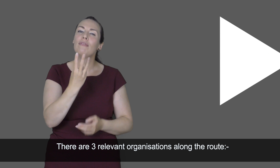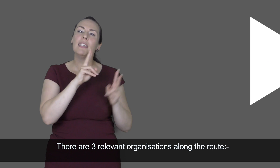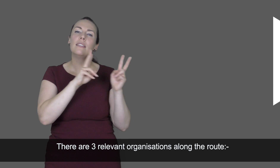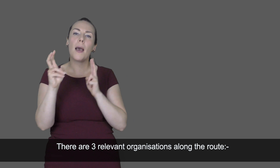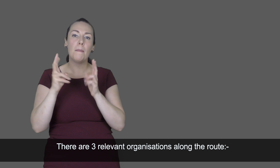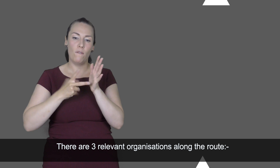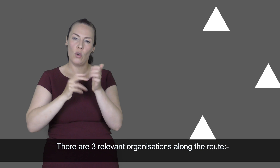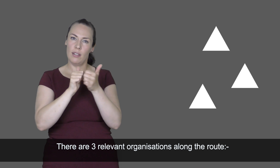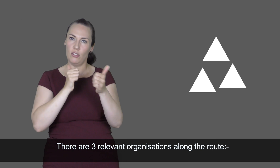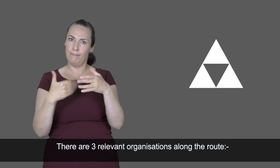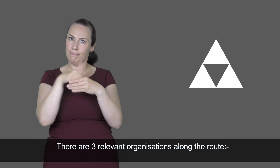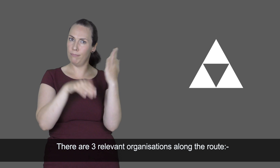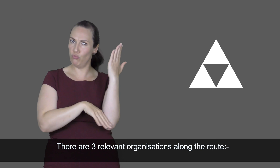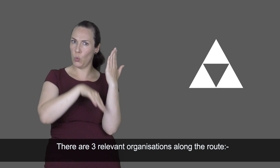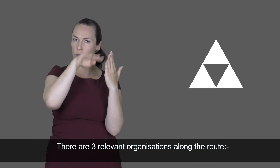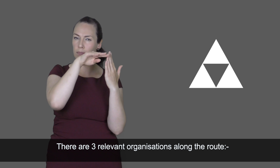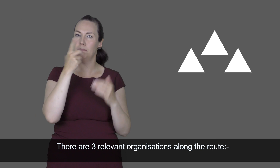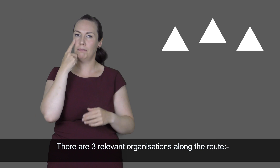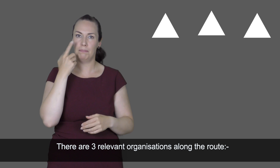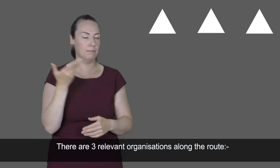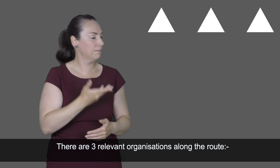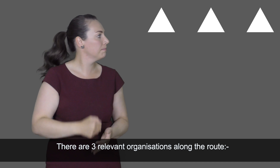There are 3 relevant organisations along the route.